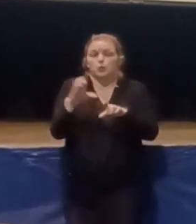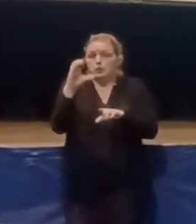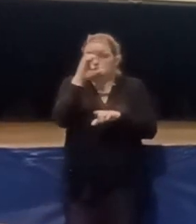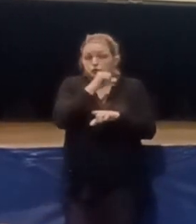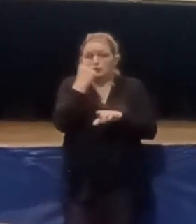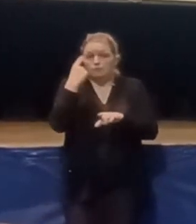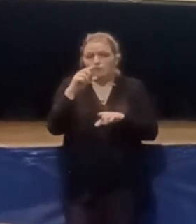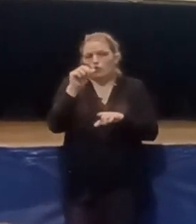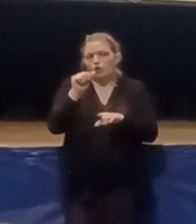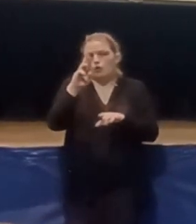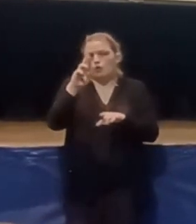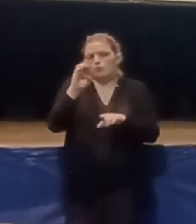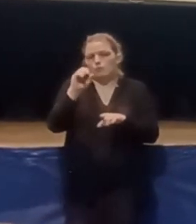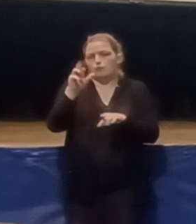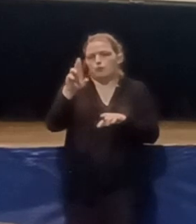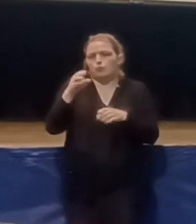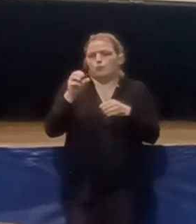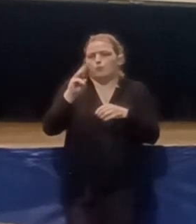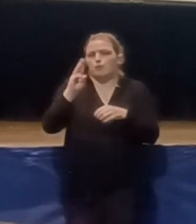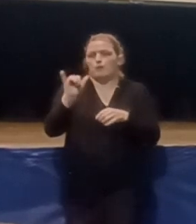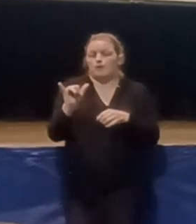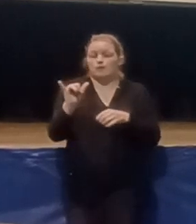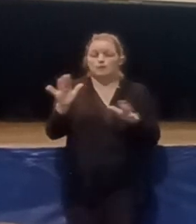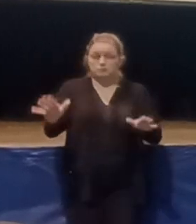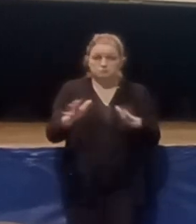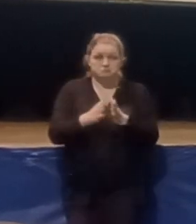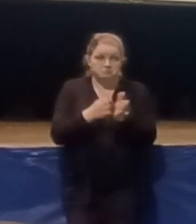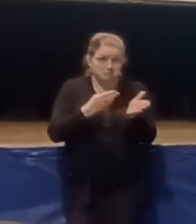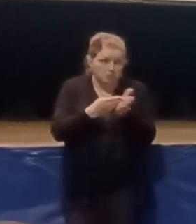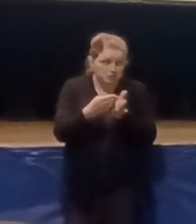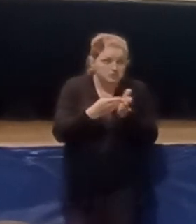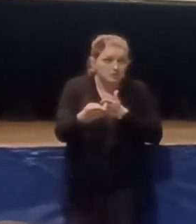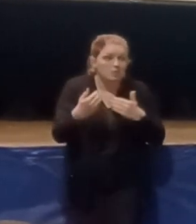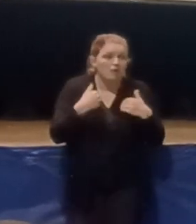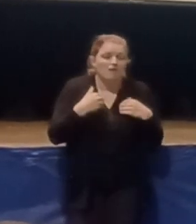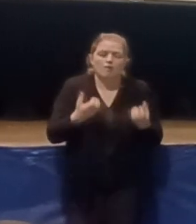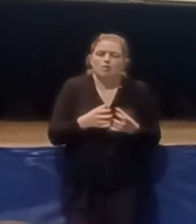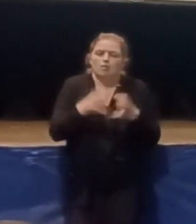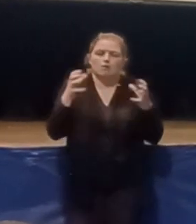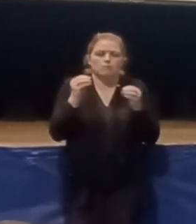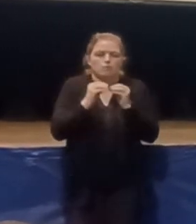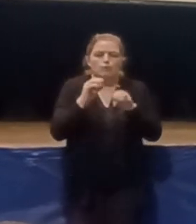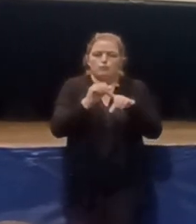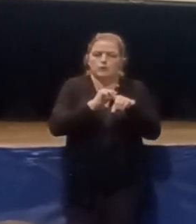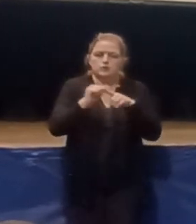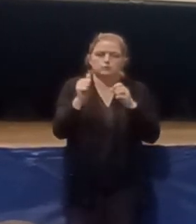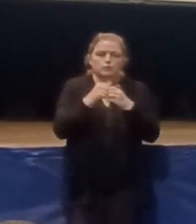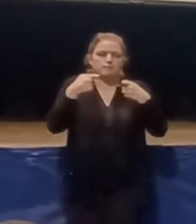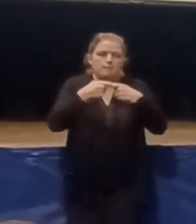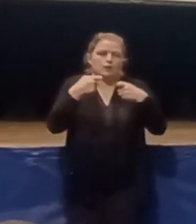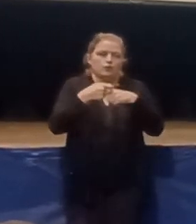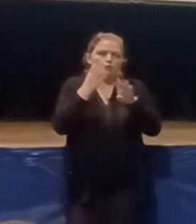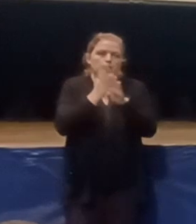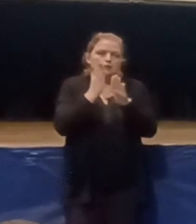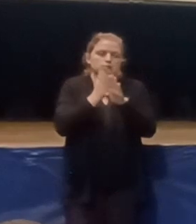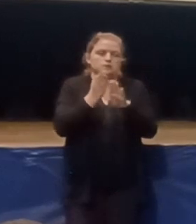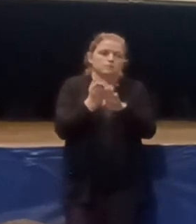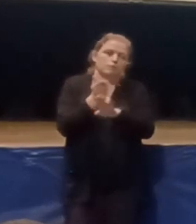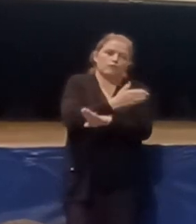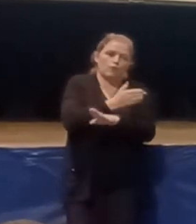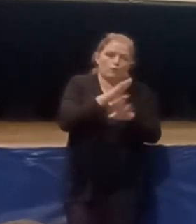for Arbor. We also, frankly, will have a lot more practice with these battery electric buses before Arbor